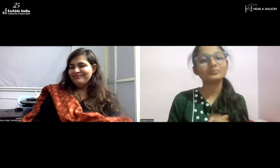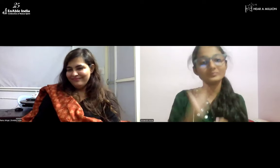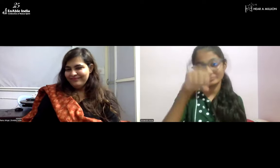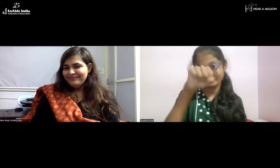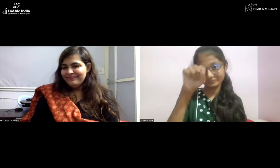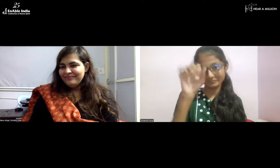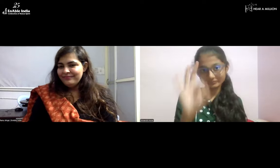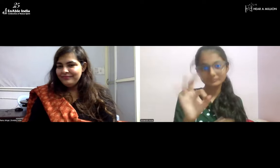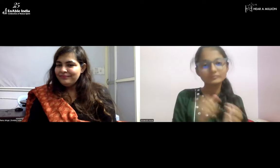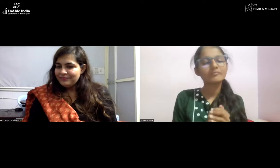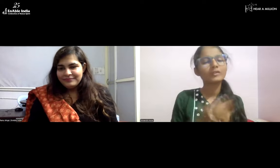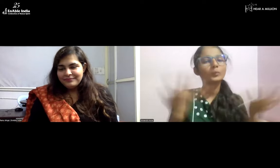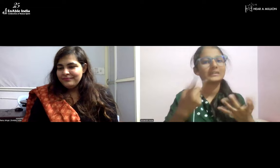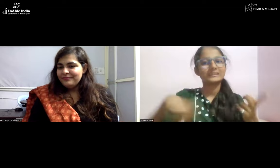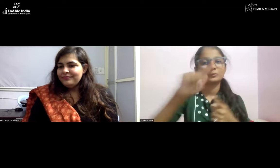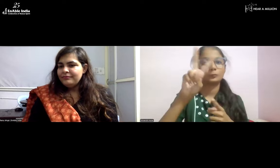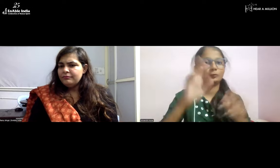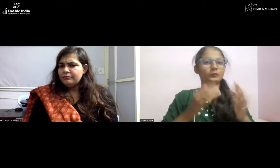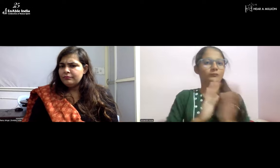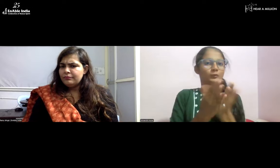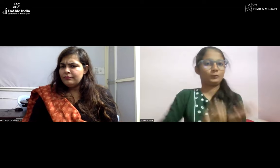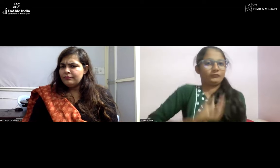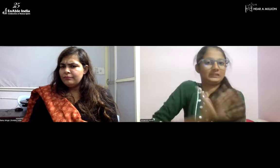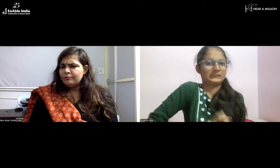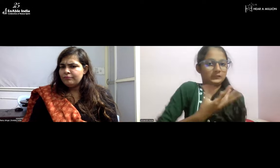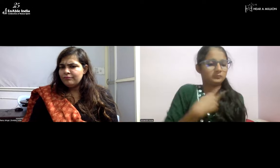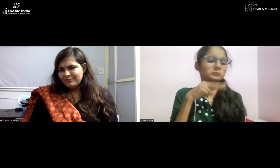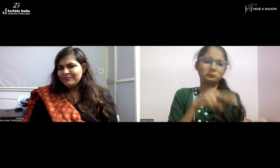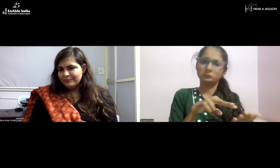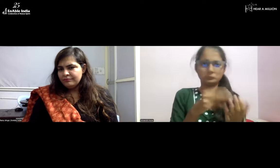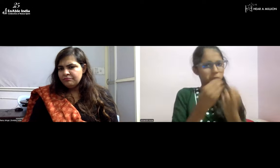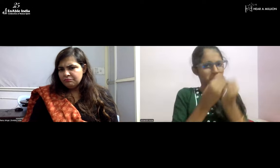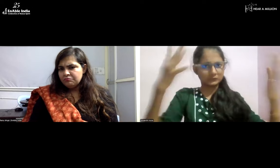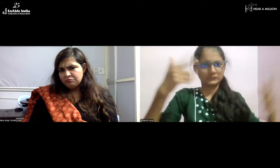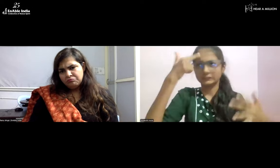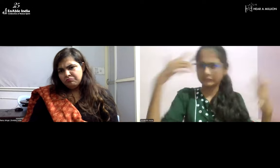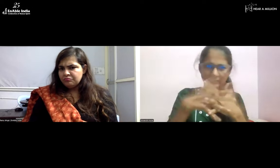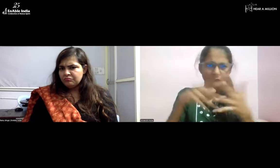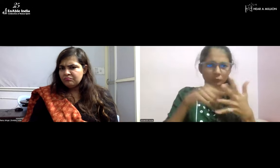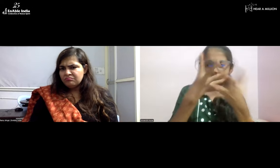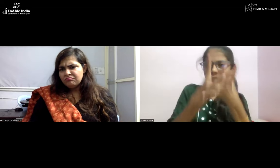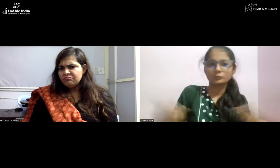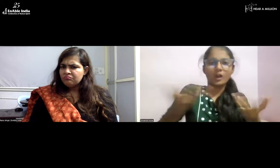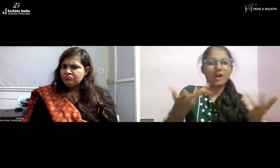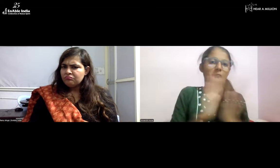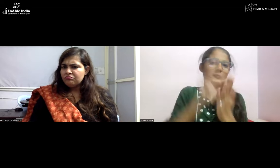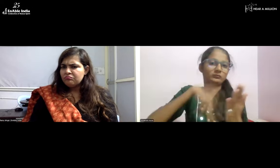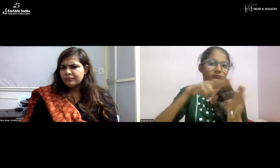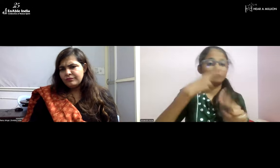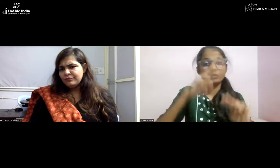no barriers, no challenges. But can you explain more about that?